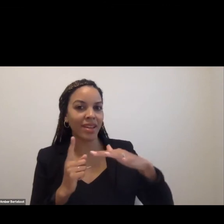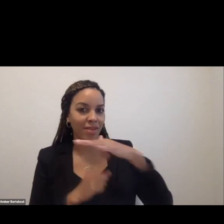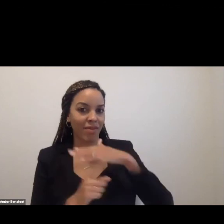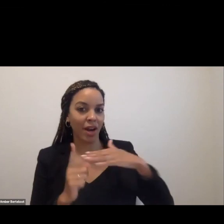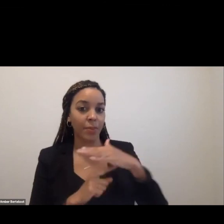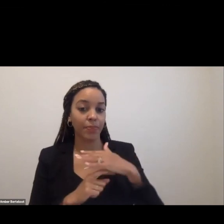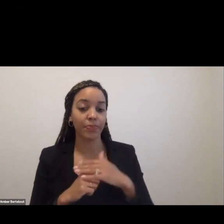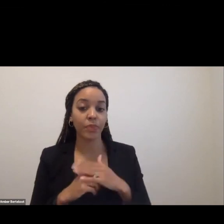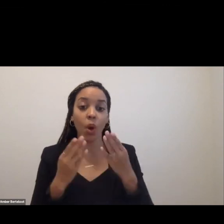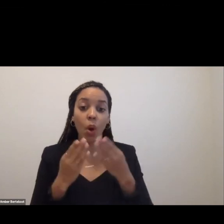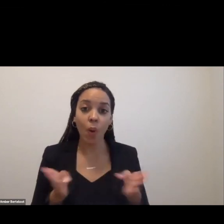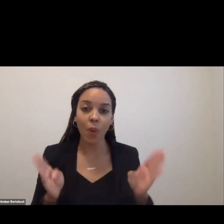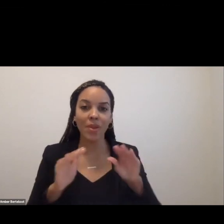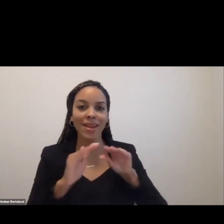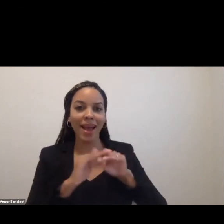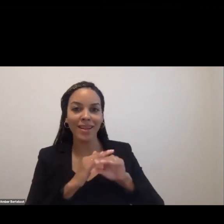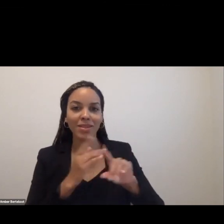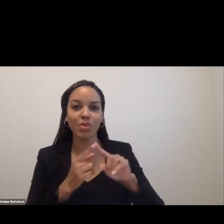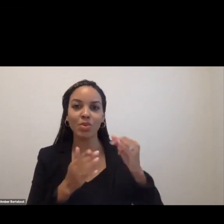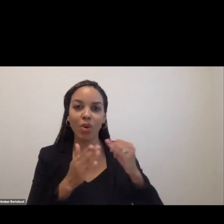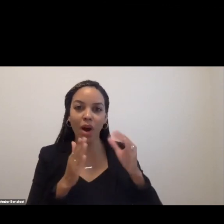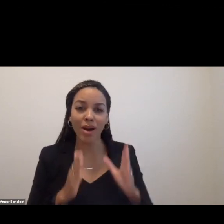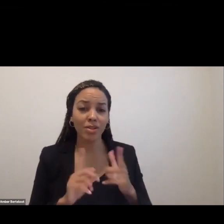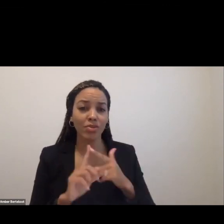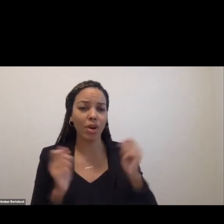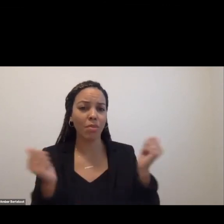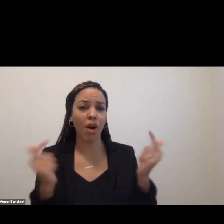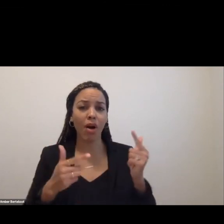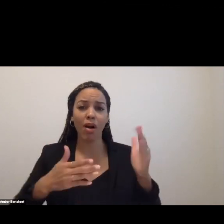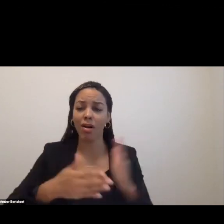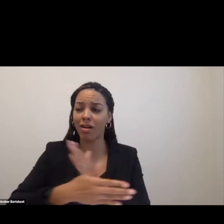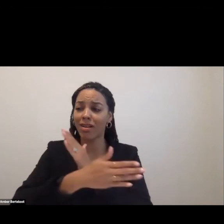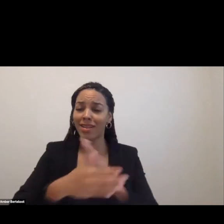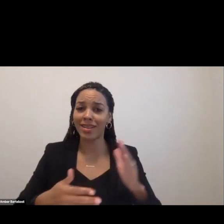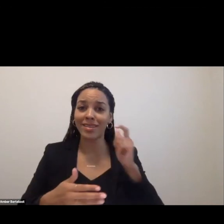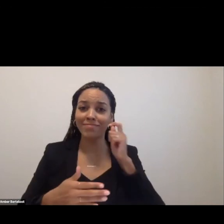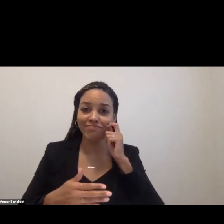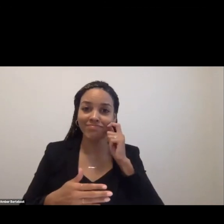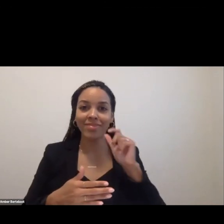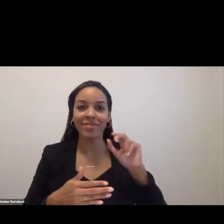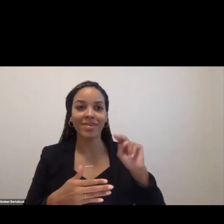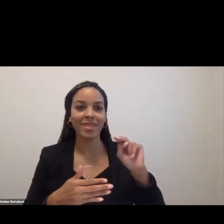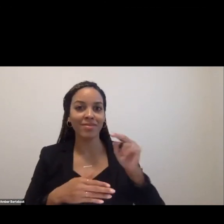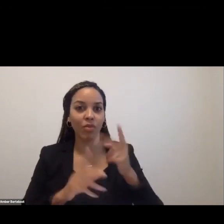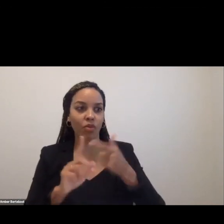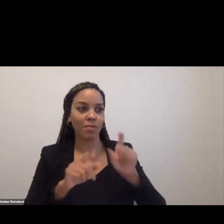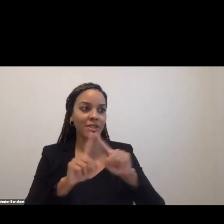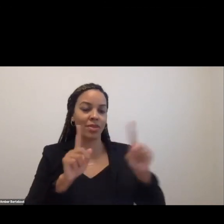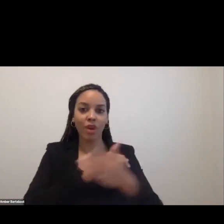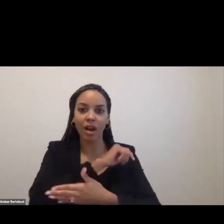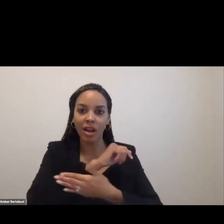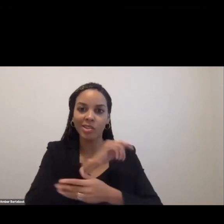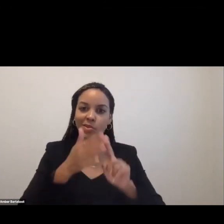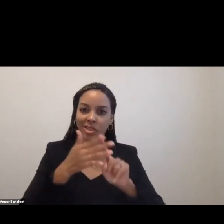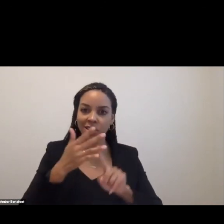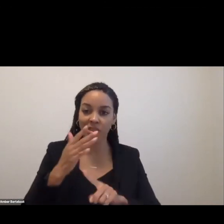Openness and access to artists of all nationalities was also a fundamental criterion for the guide.